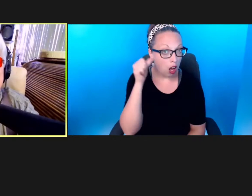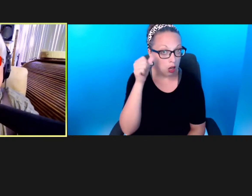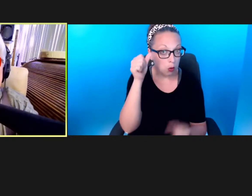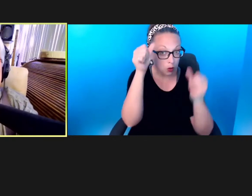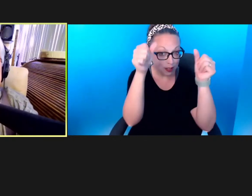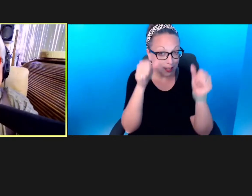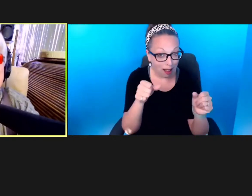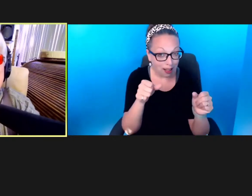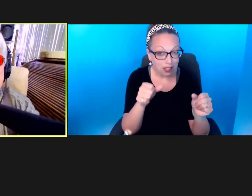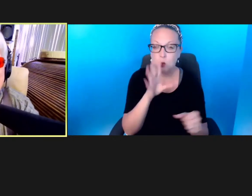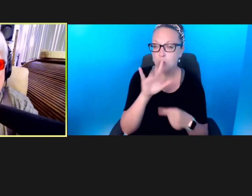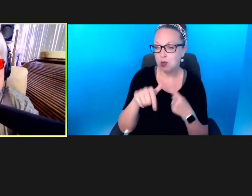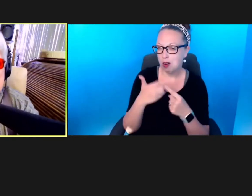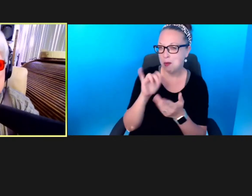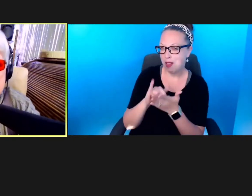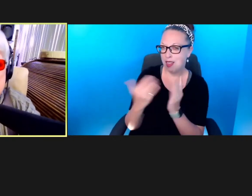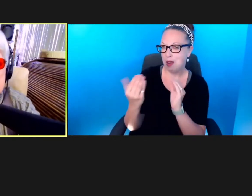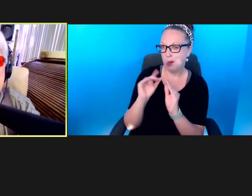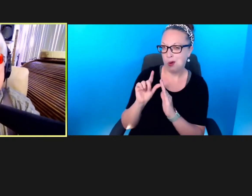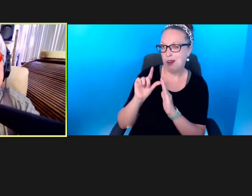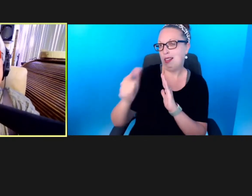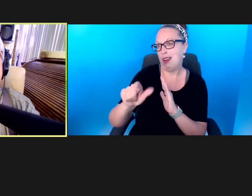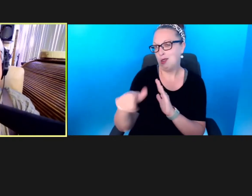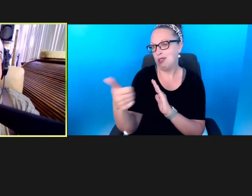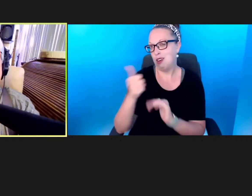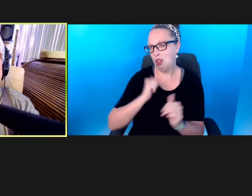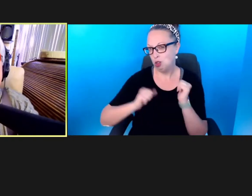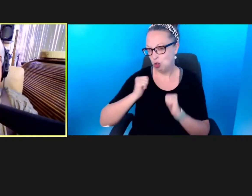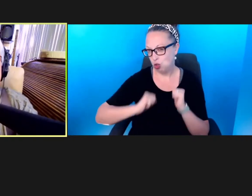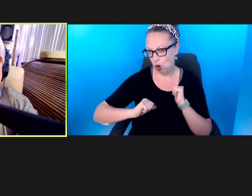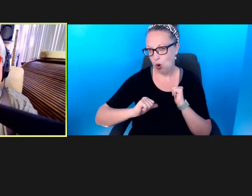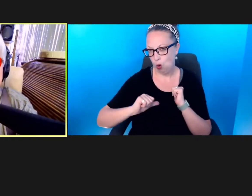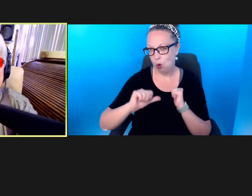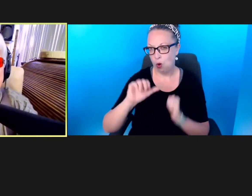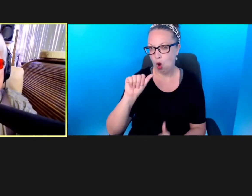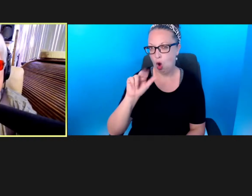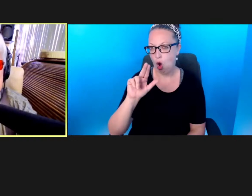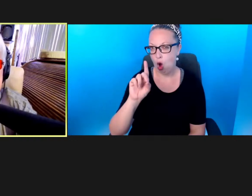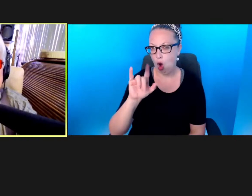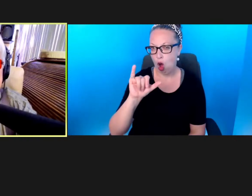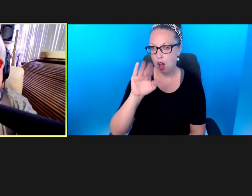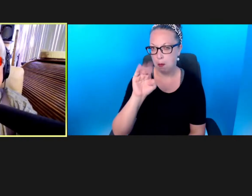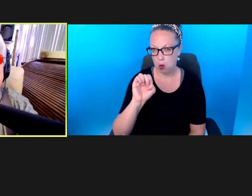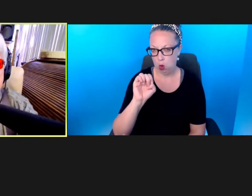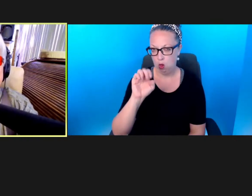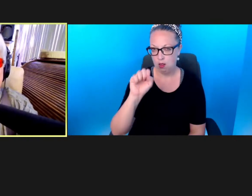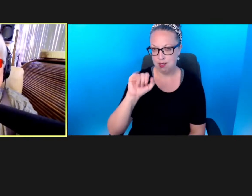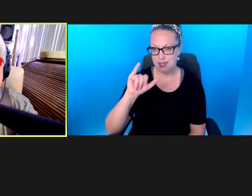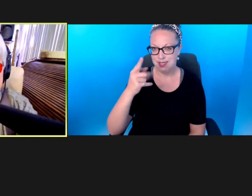later show, remote infrared audible signs, then that building is